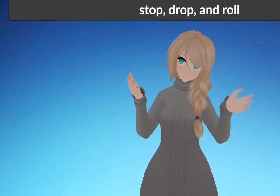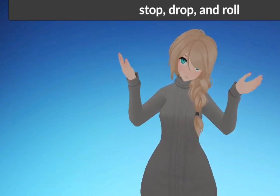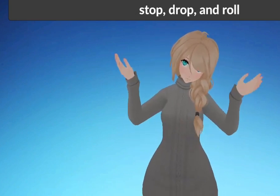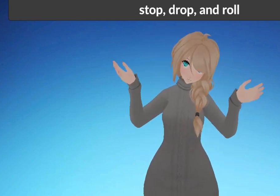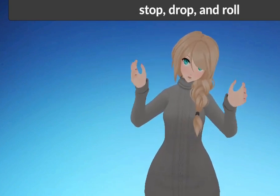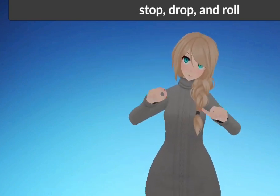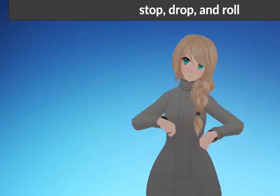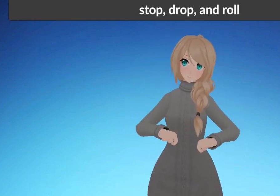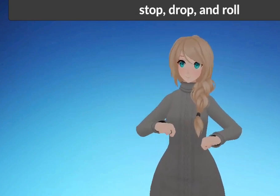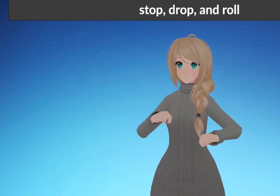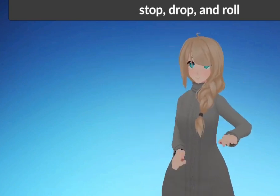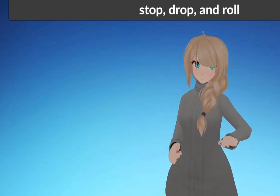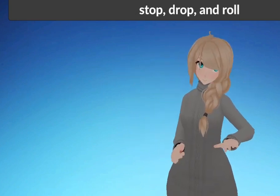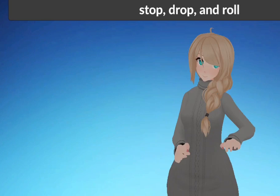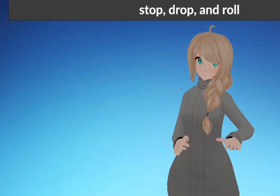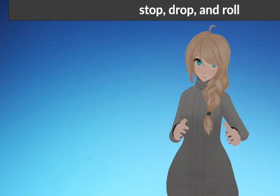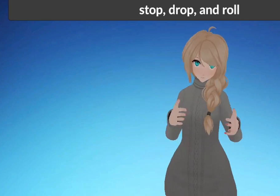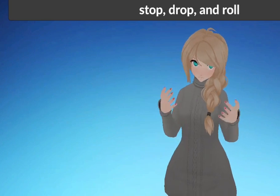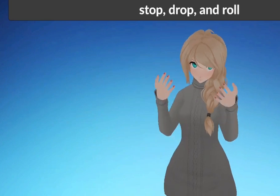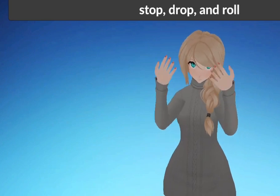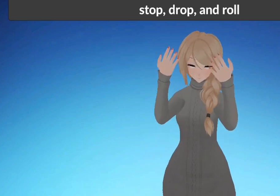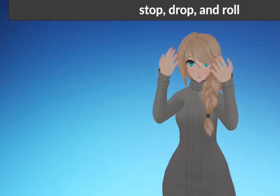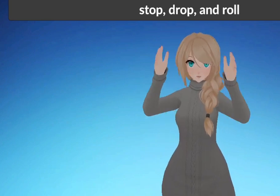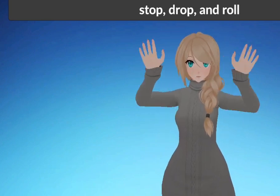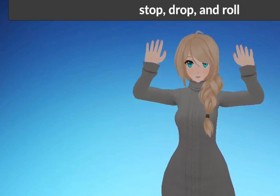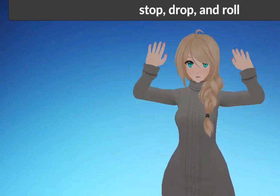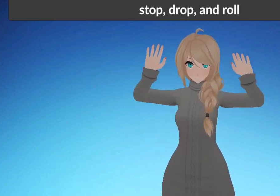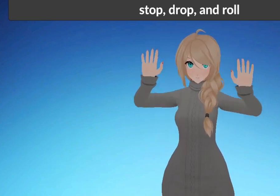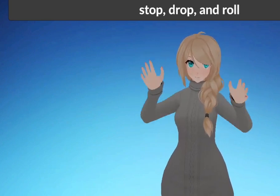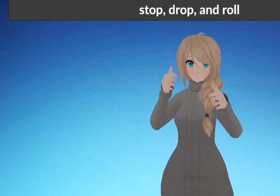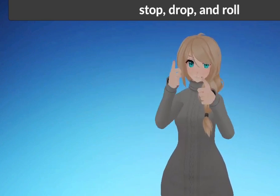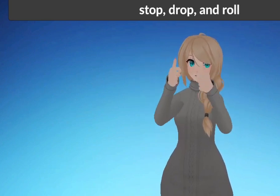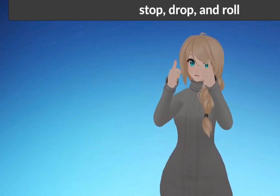There you go. So that's it for this. We're gone.